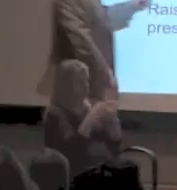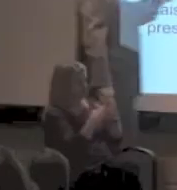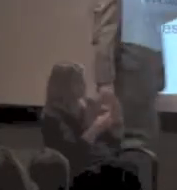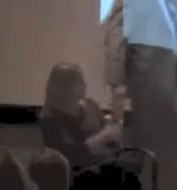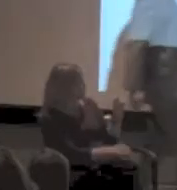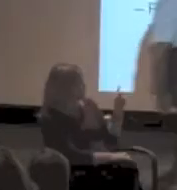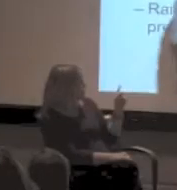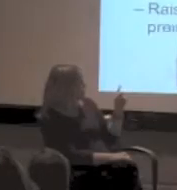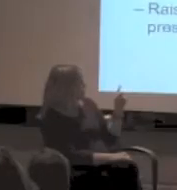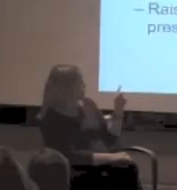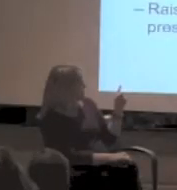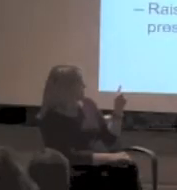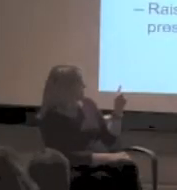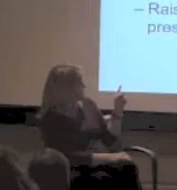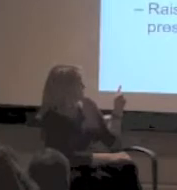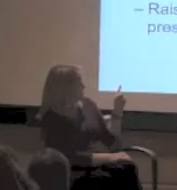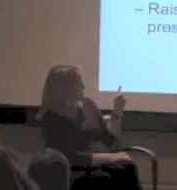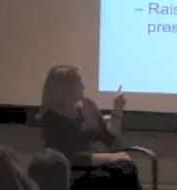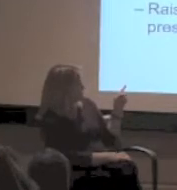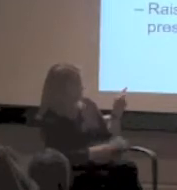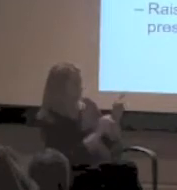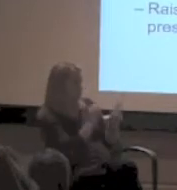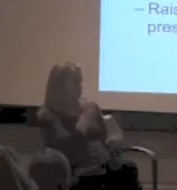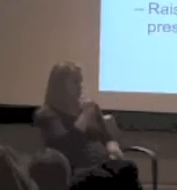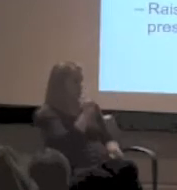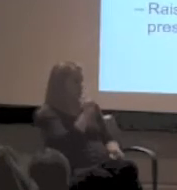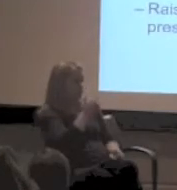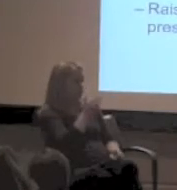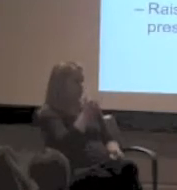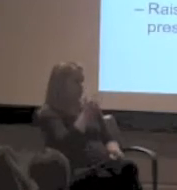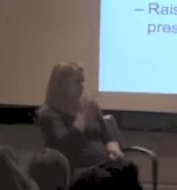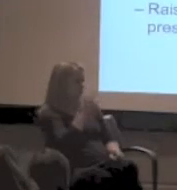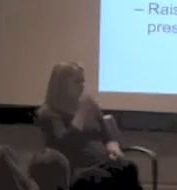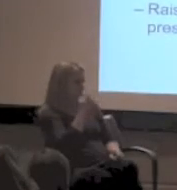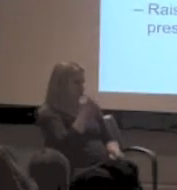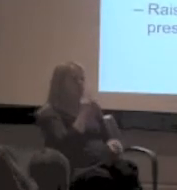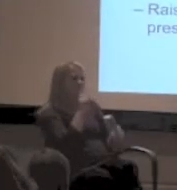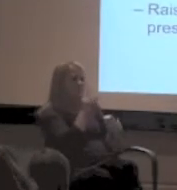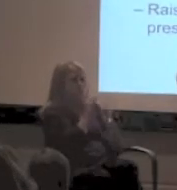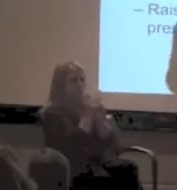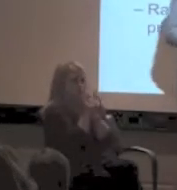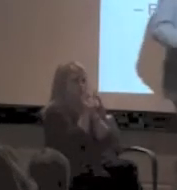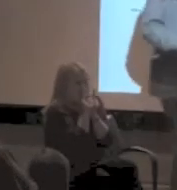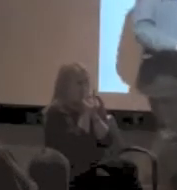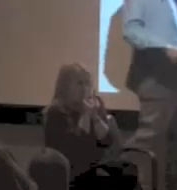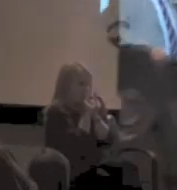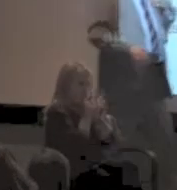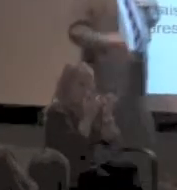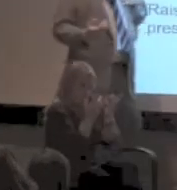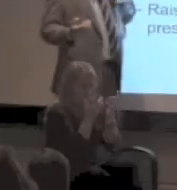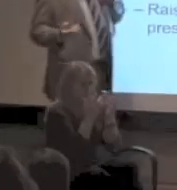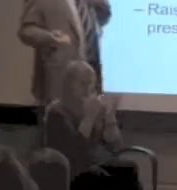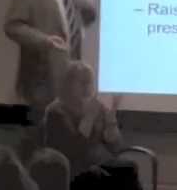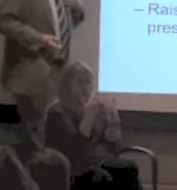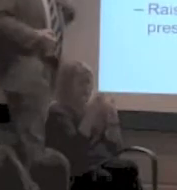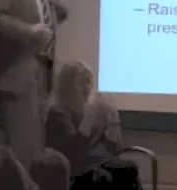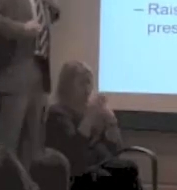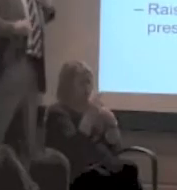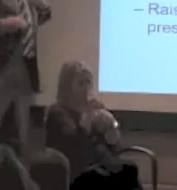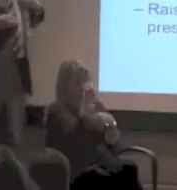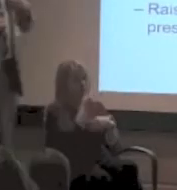point, is here in the aqueduct. It's the smallest part of the system, so it's just plumbing. Wherever your